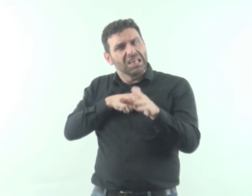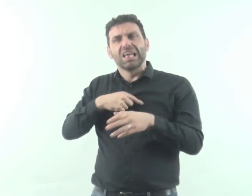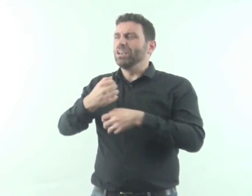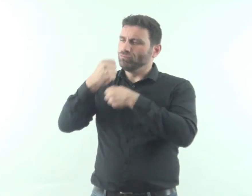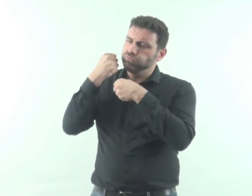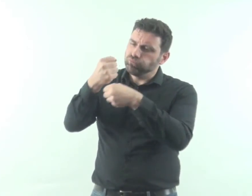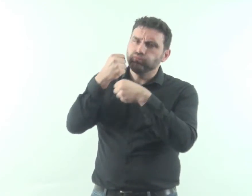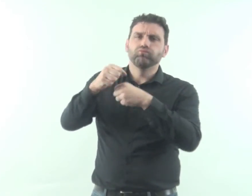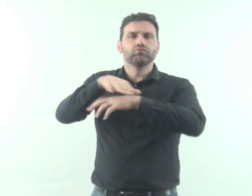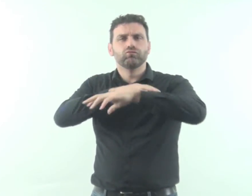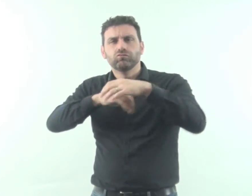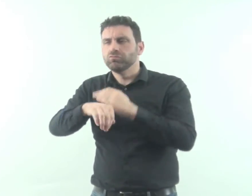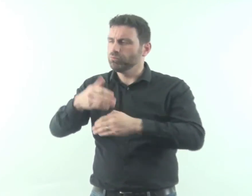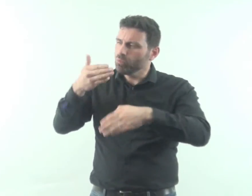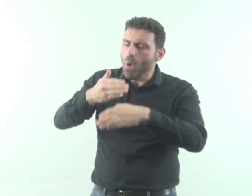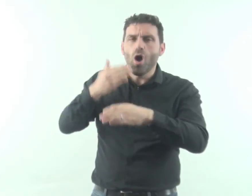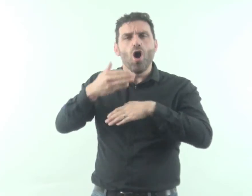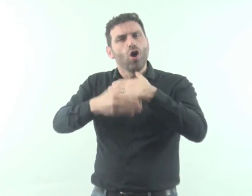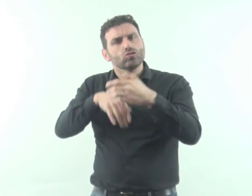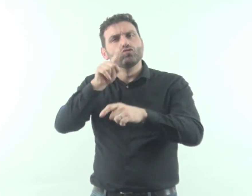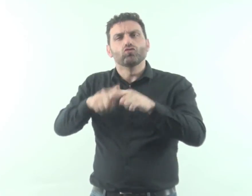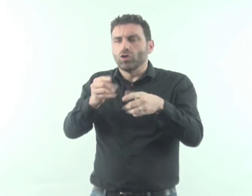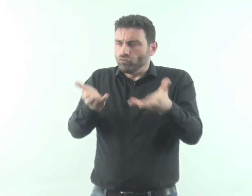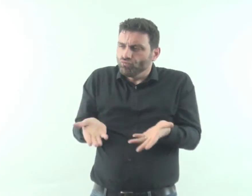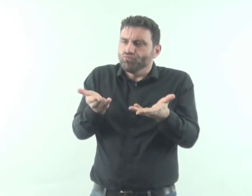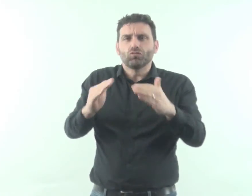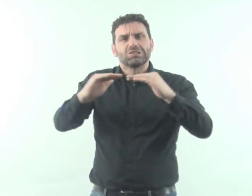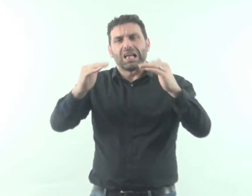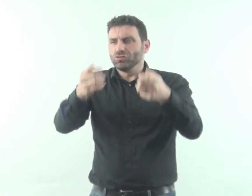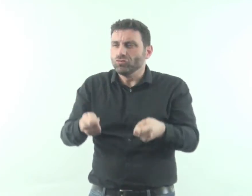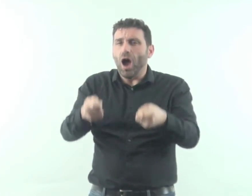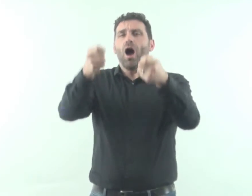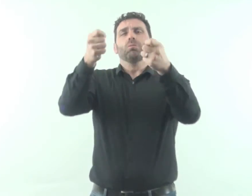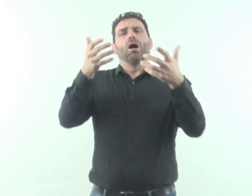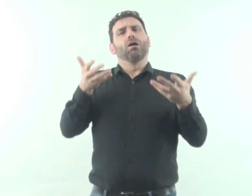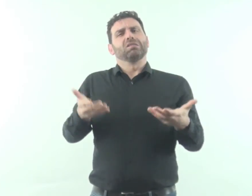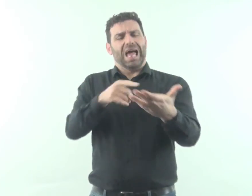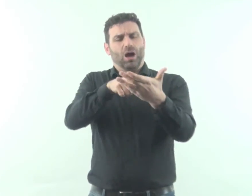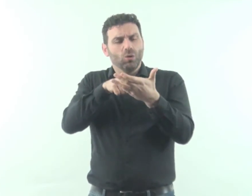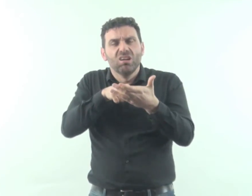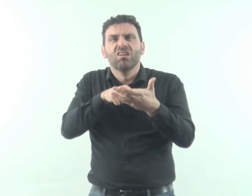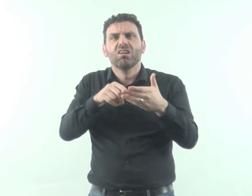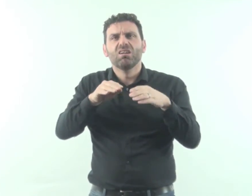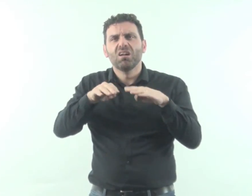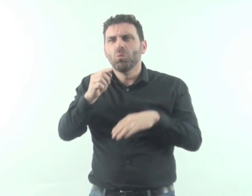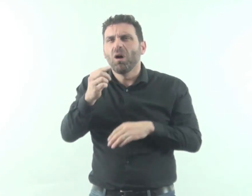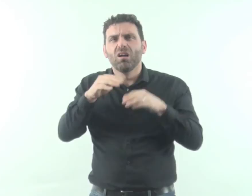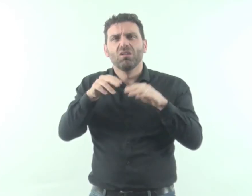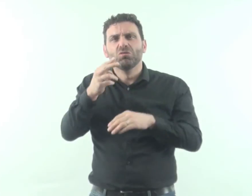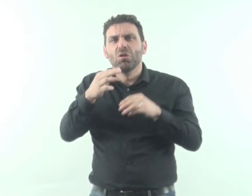The interpreting profession for years has been proactive and campaigned to try and raise standards up. And now this appears with